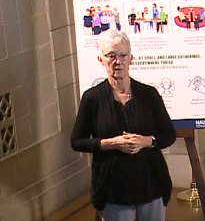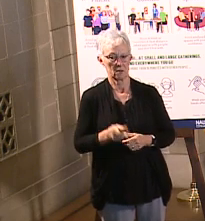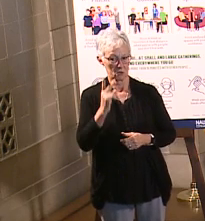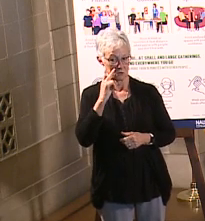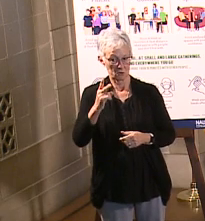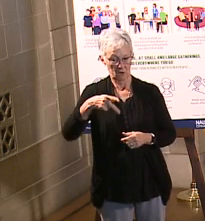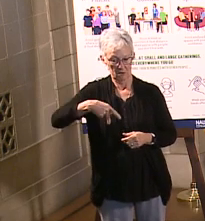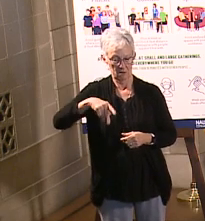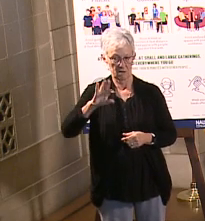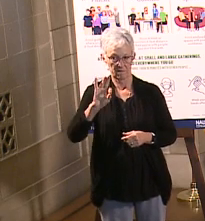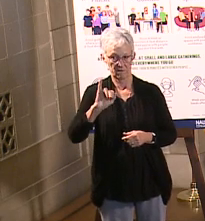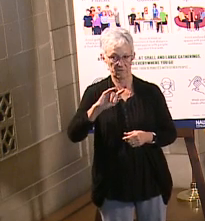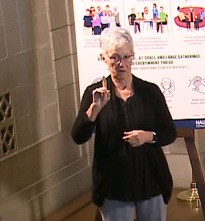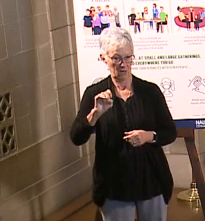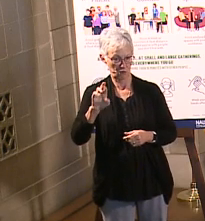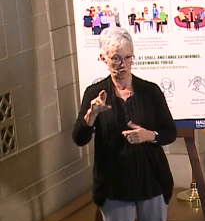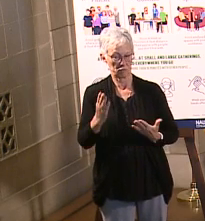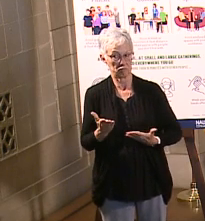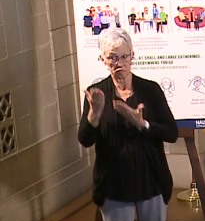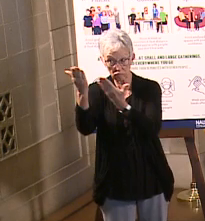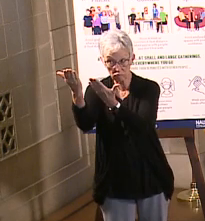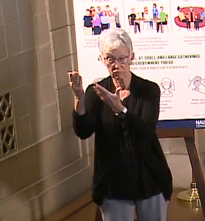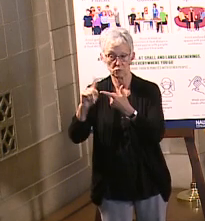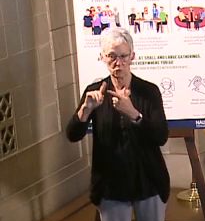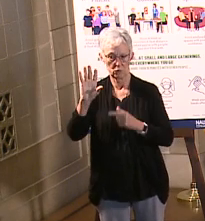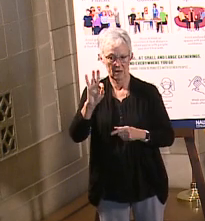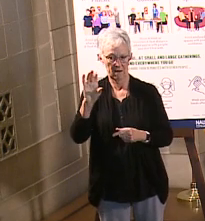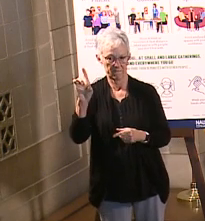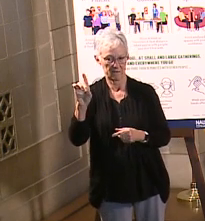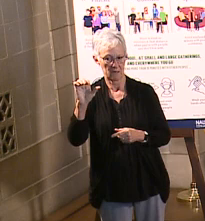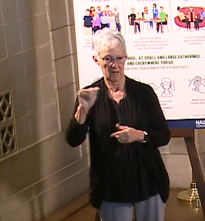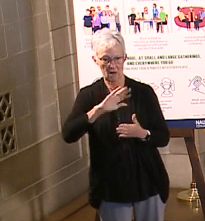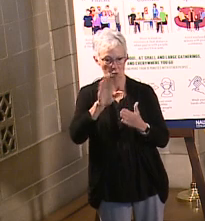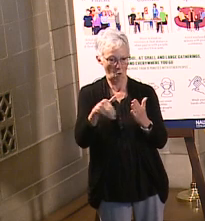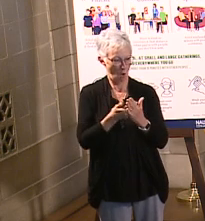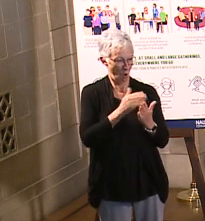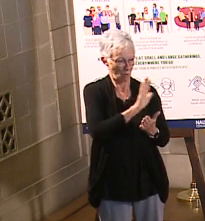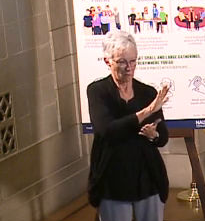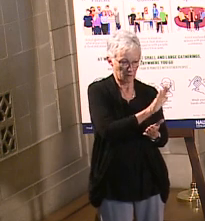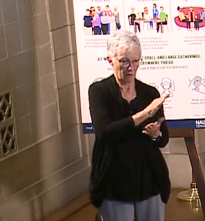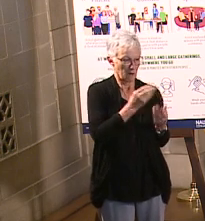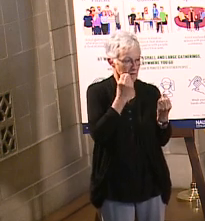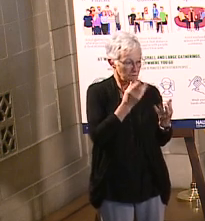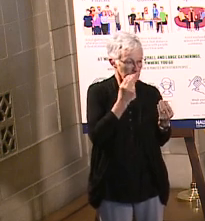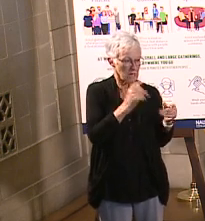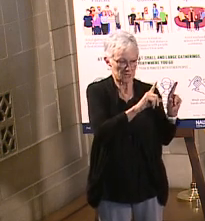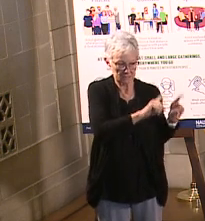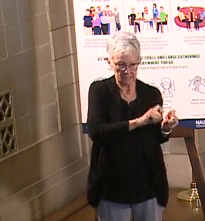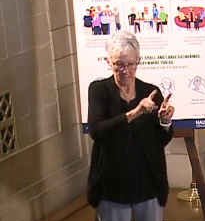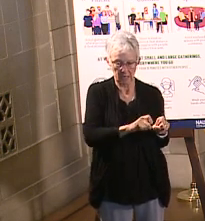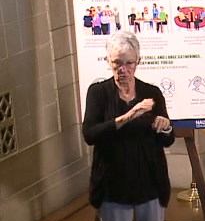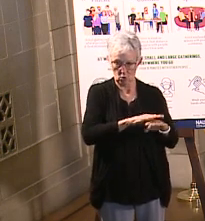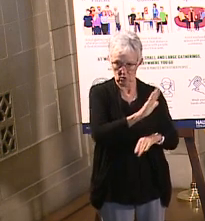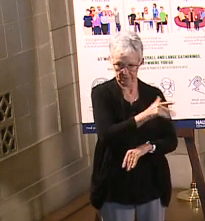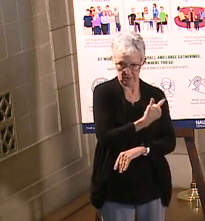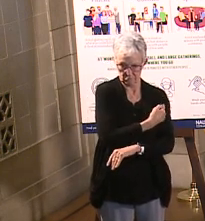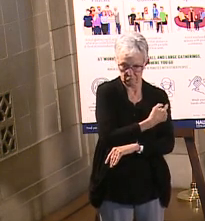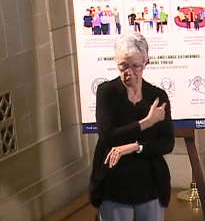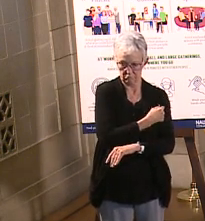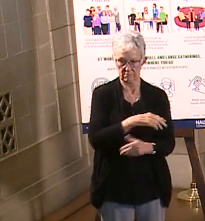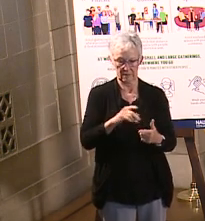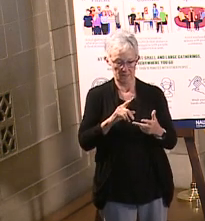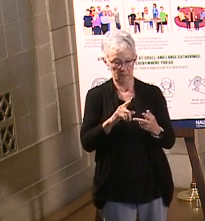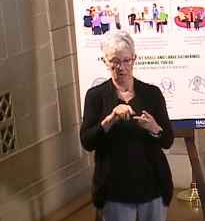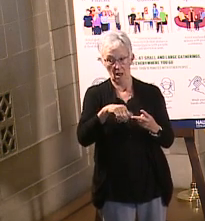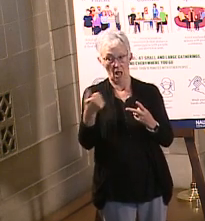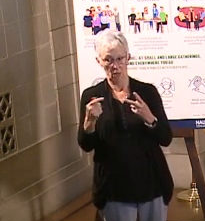the FDA their data with regard to their vaccine, and Moderna also now has submitted